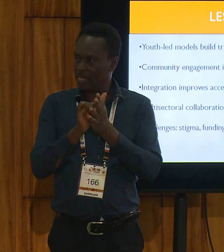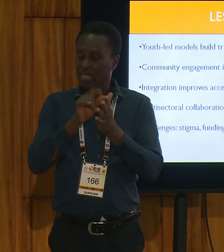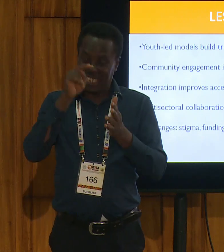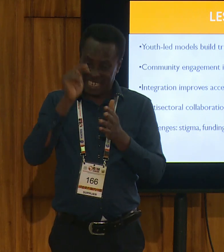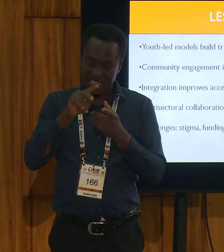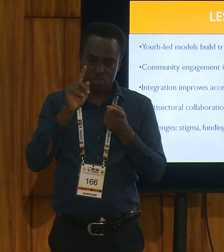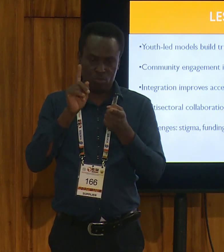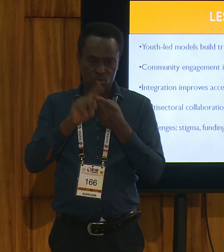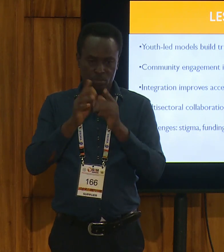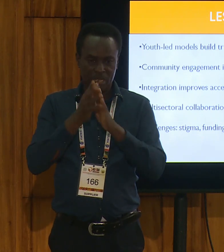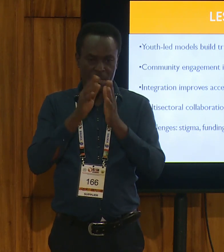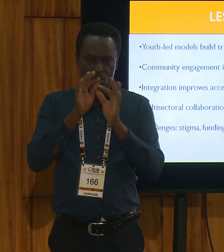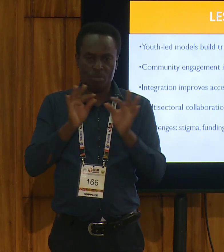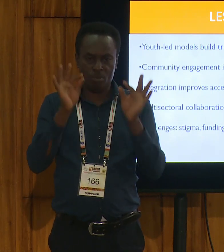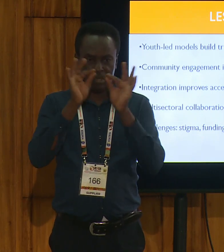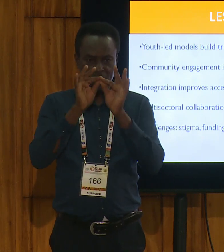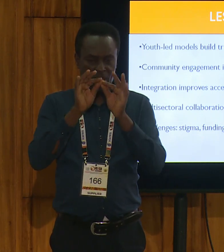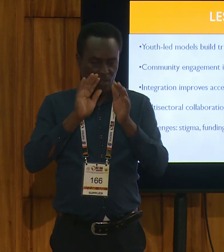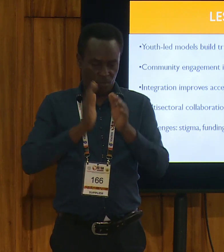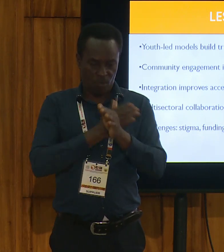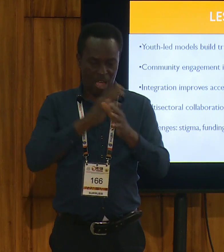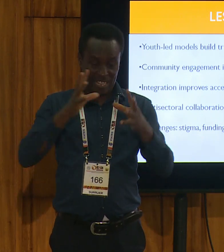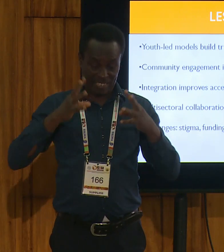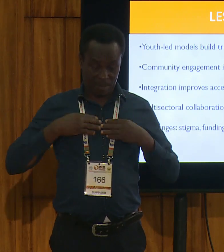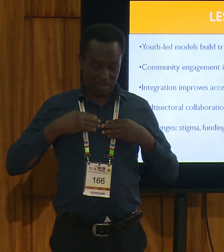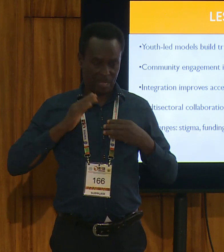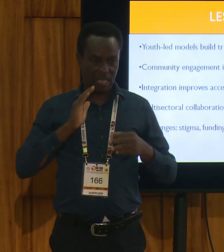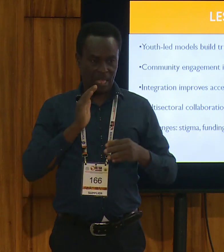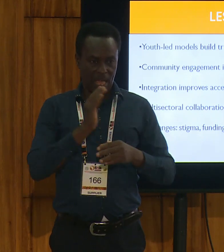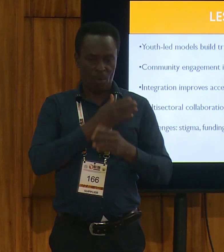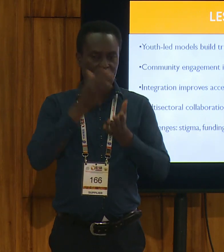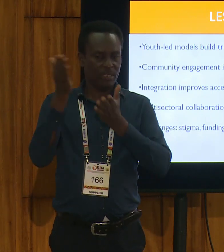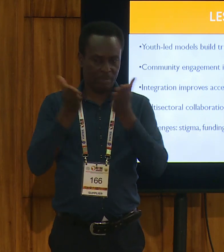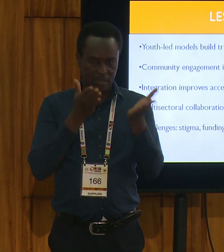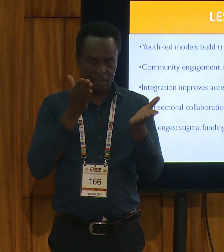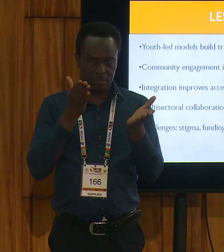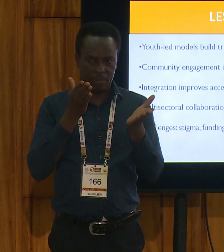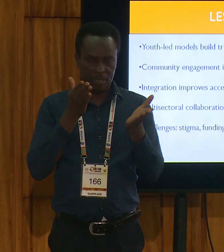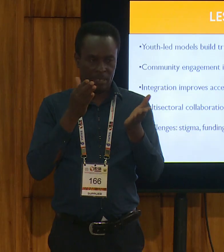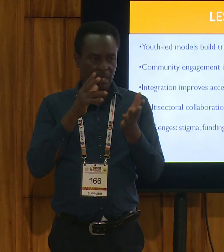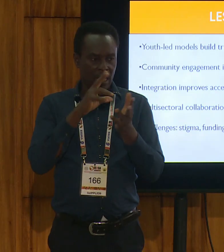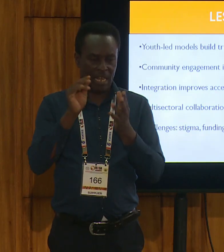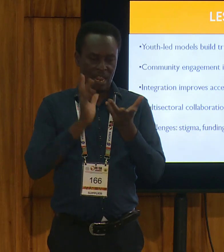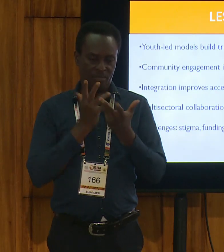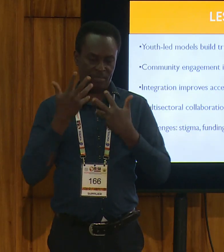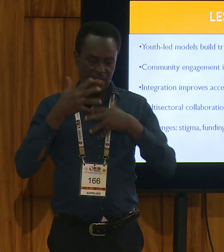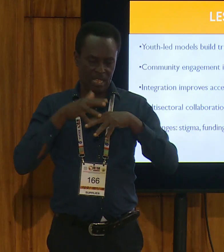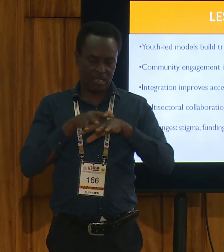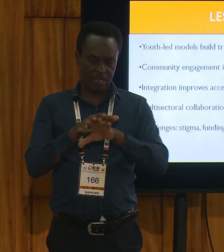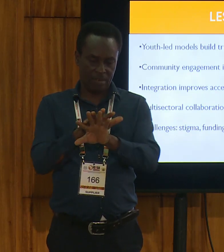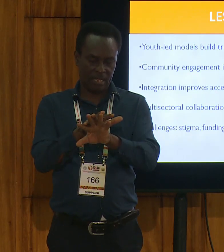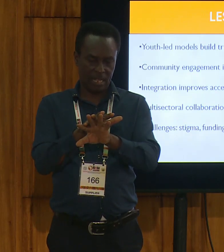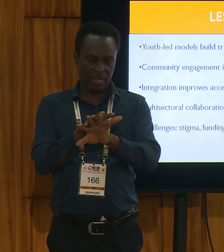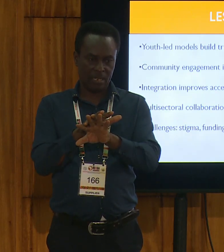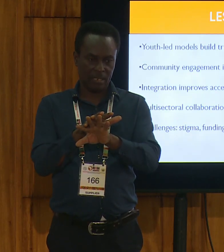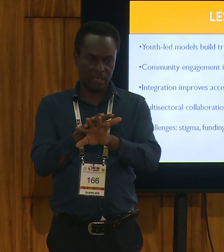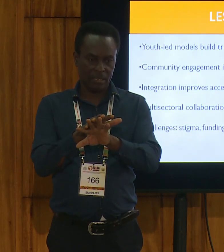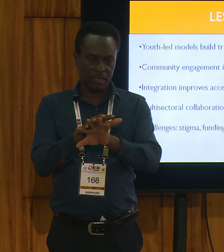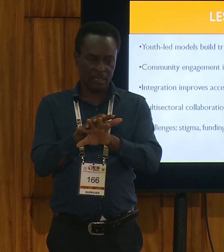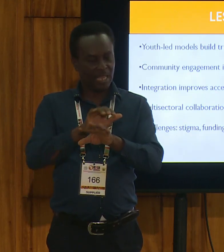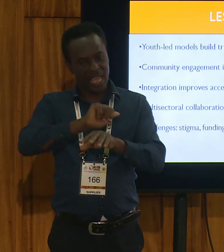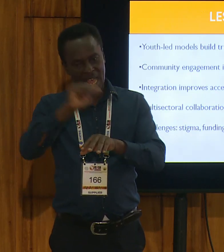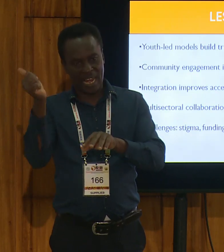to essential, or is essential for acceptance of our services. And we have integrated across